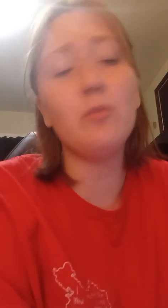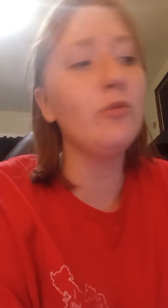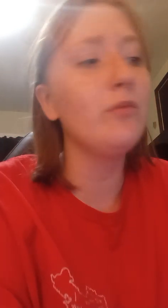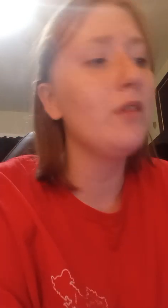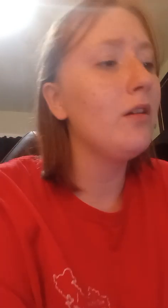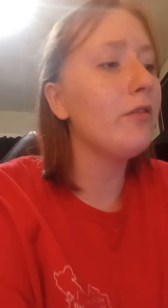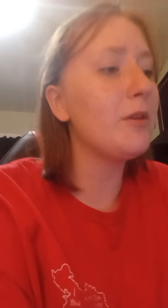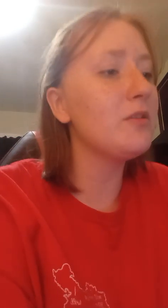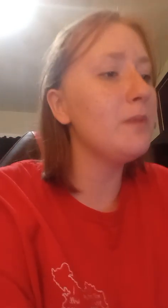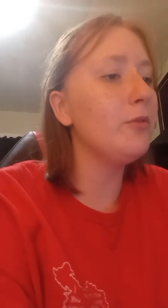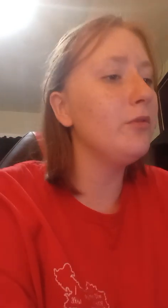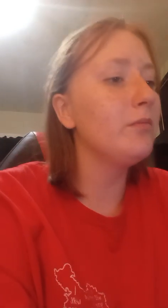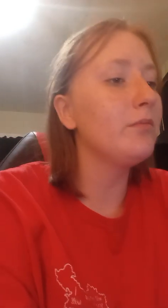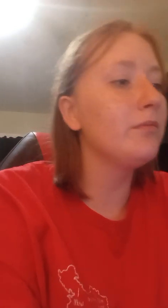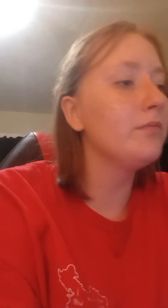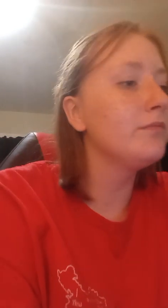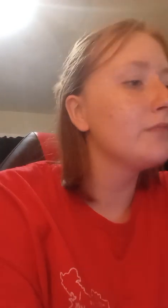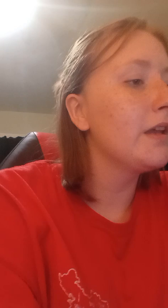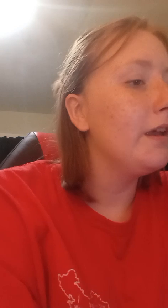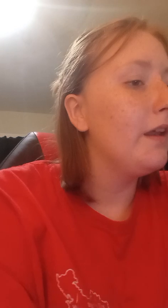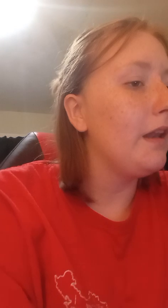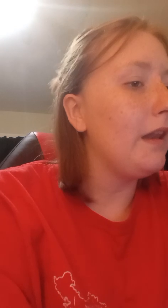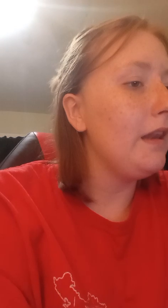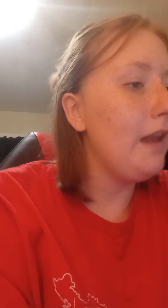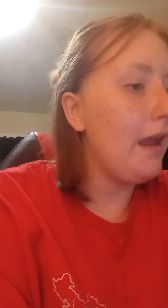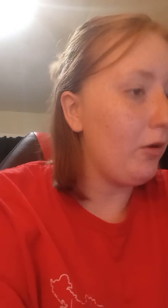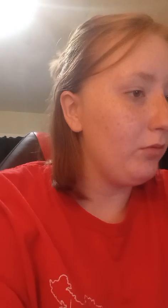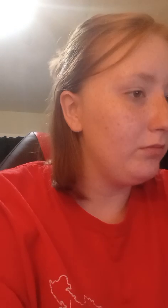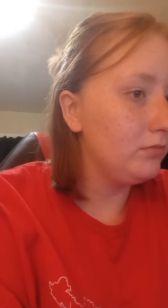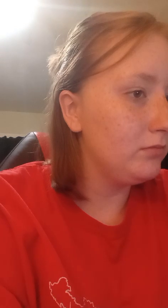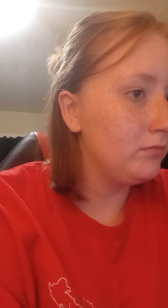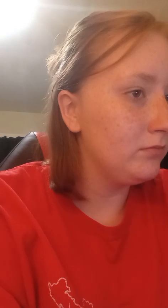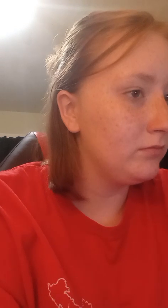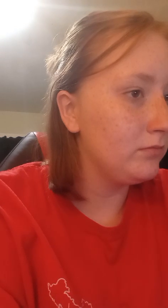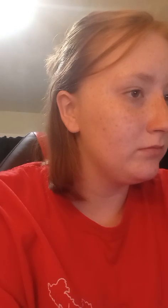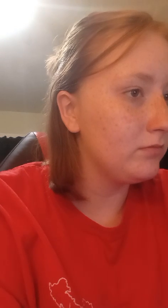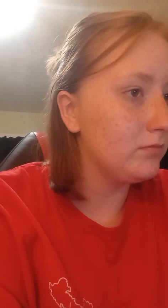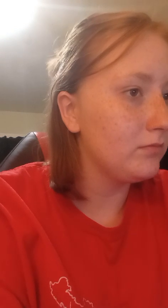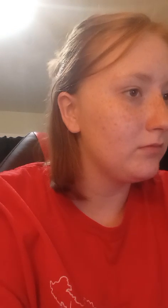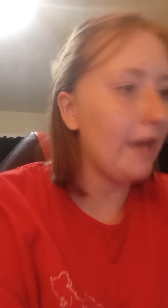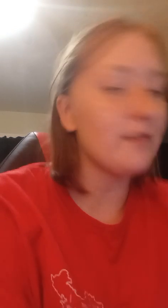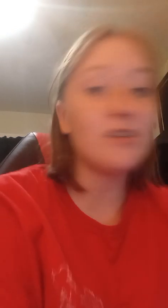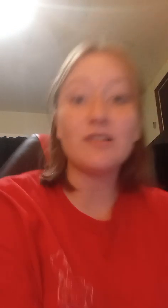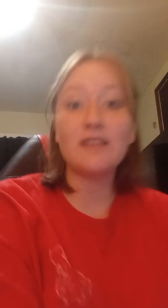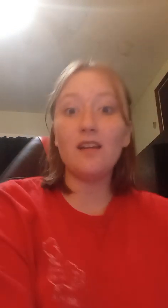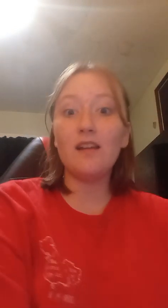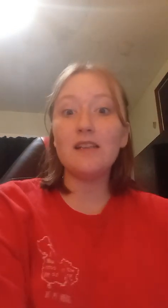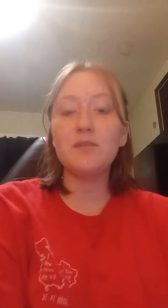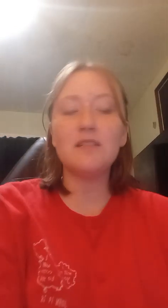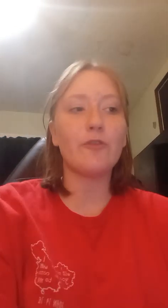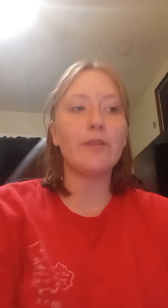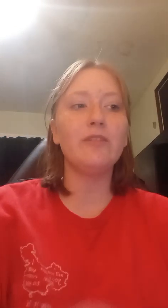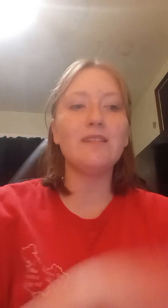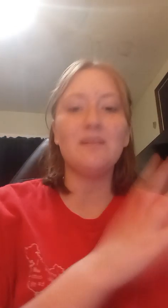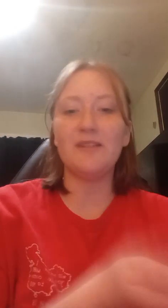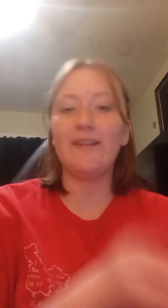for most people. Now, Okay, so our second and last one is agreeableness. I'm sorry, I have to screw